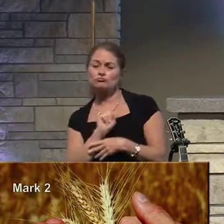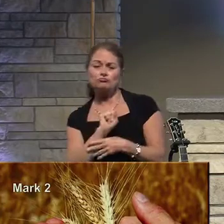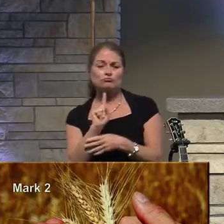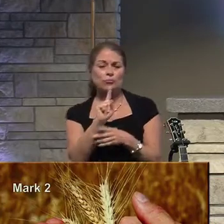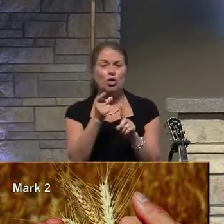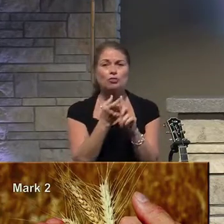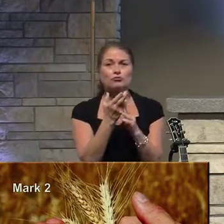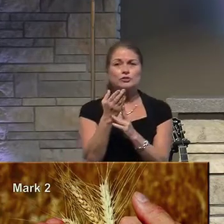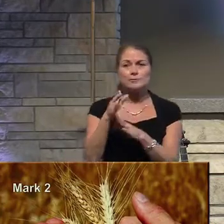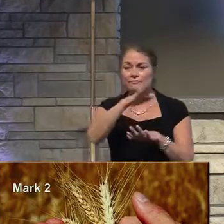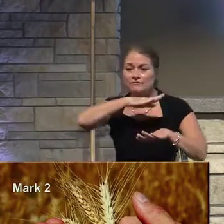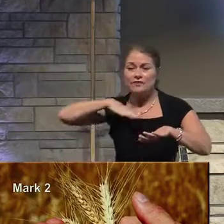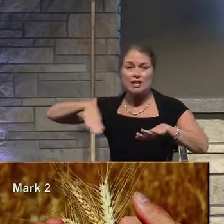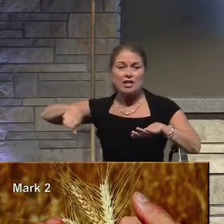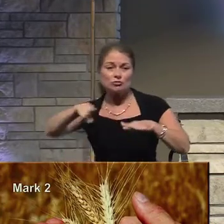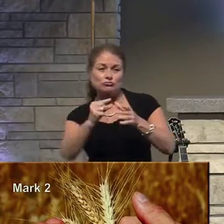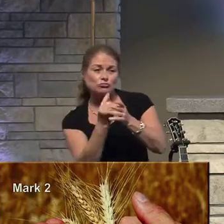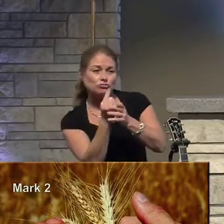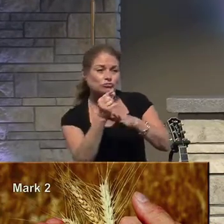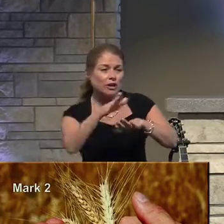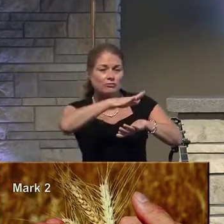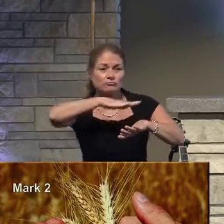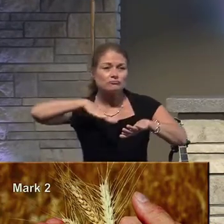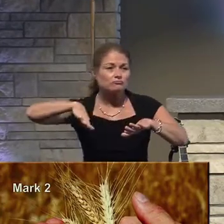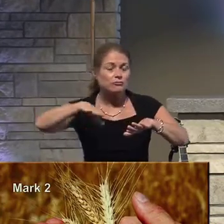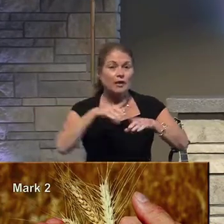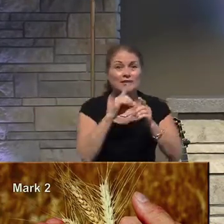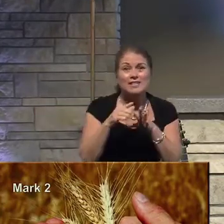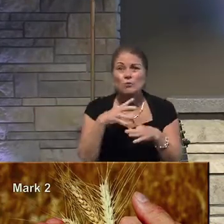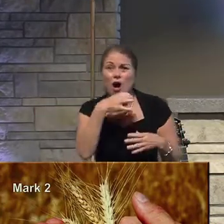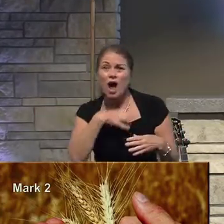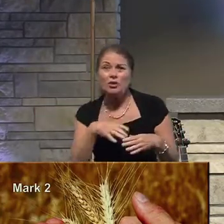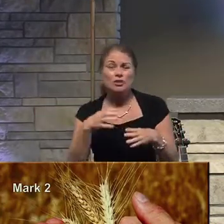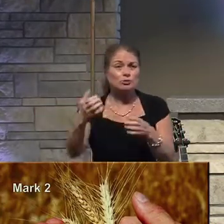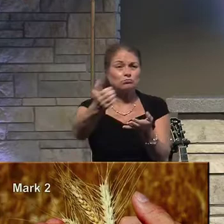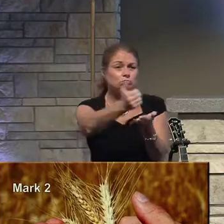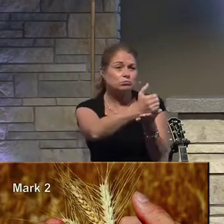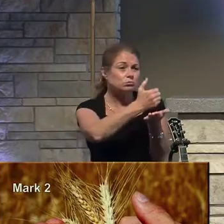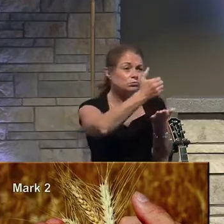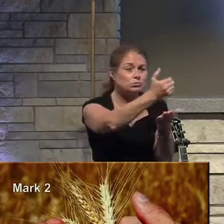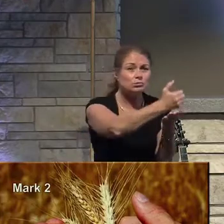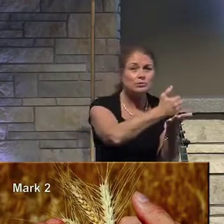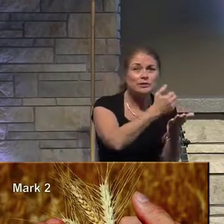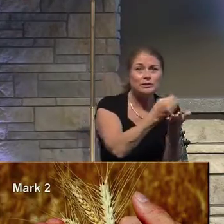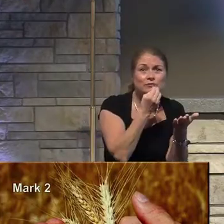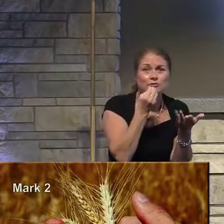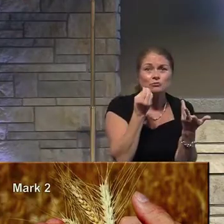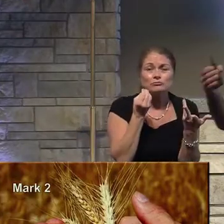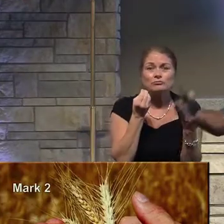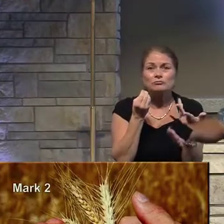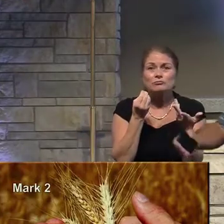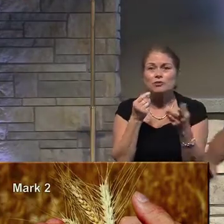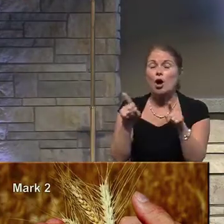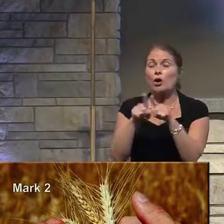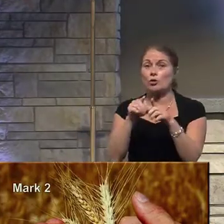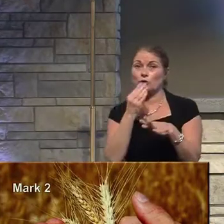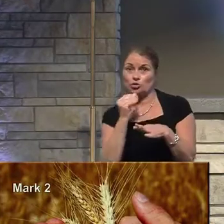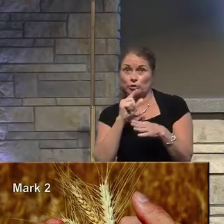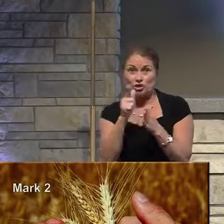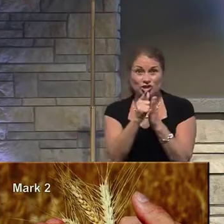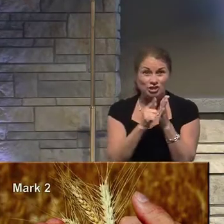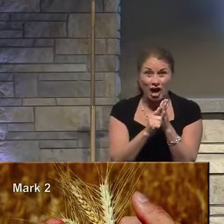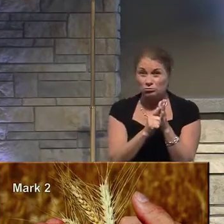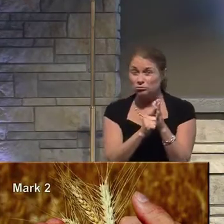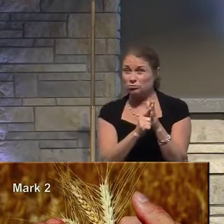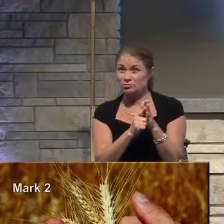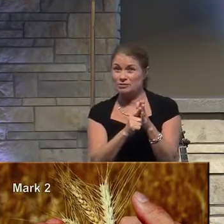grain fields. His disciples were hungry, and so they picked a couple heads of grain. According to Jewish law, that was